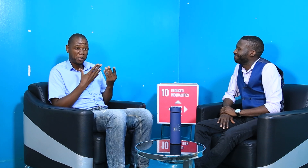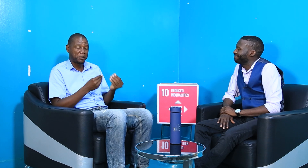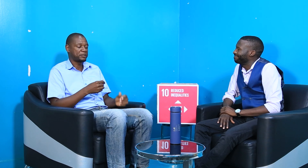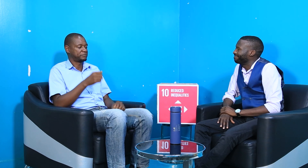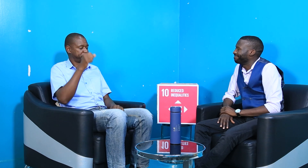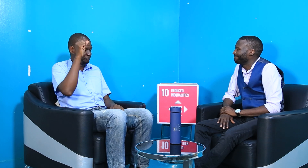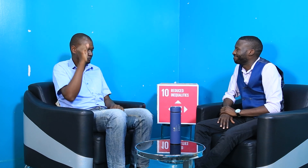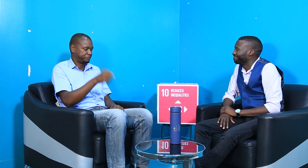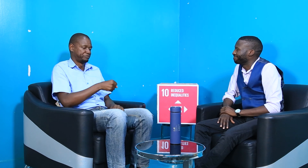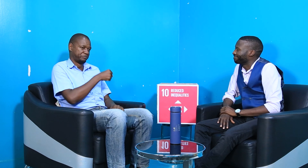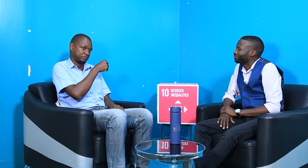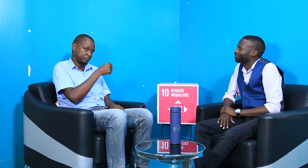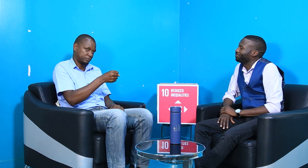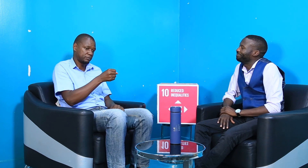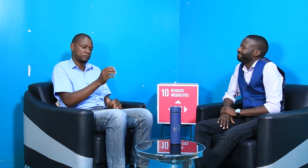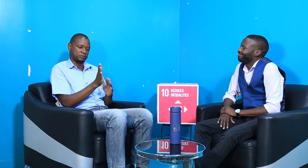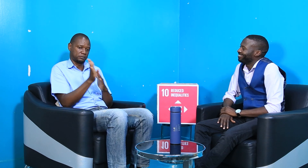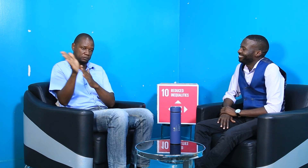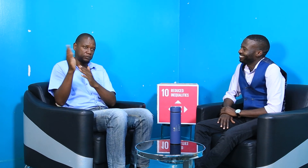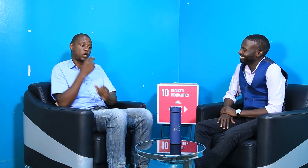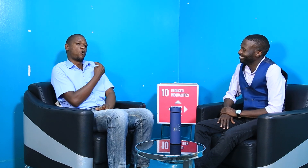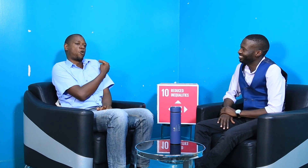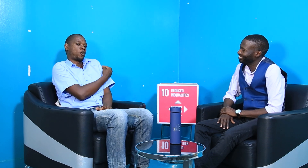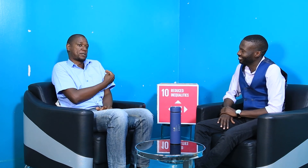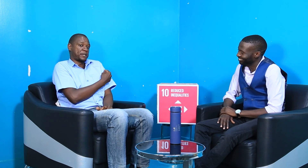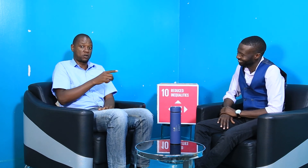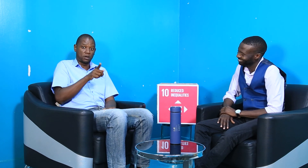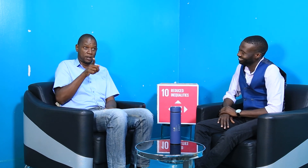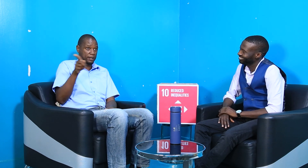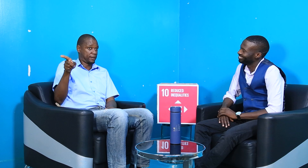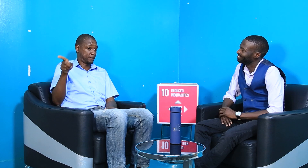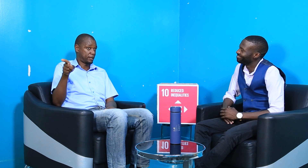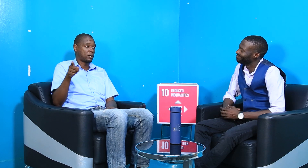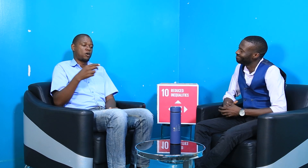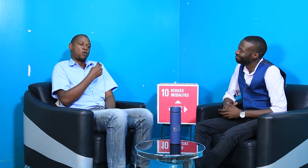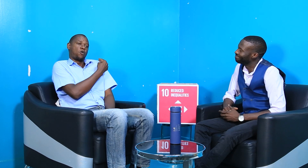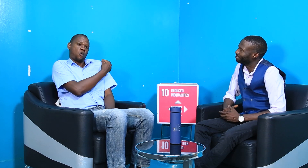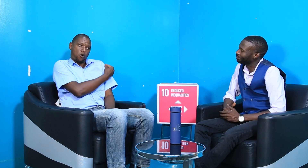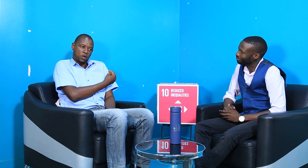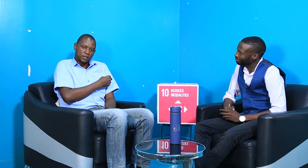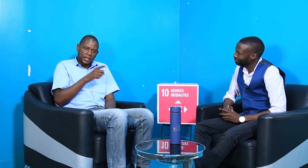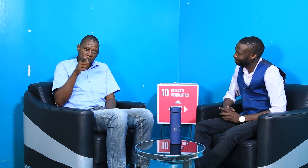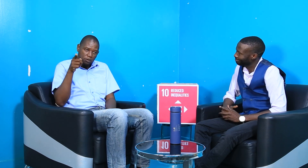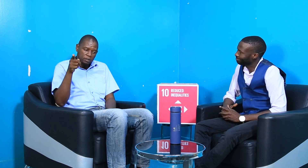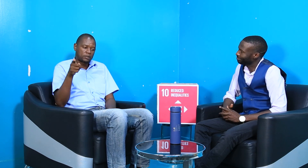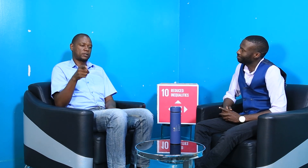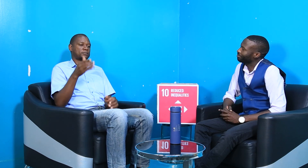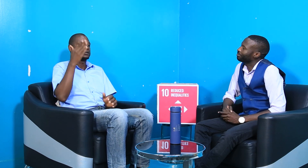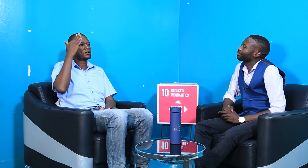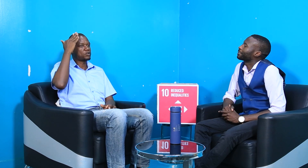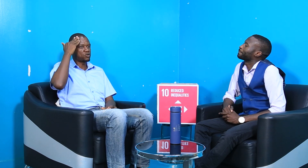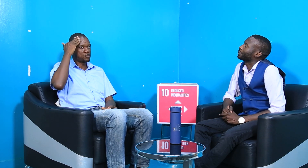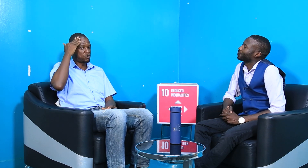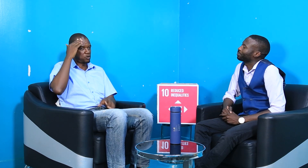not right. You should control your anger. So if you do not control, HIV AIDS will still not get done. So you go to the